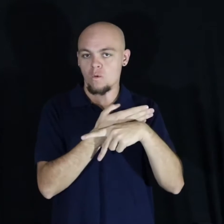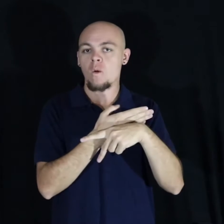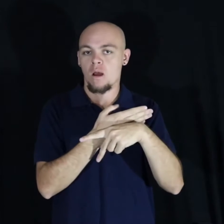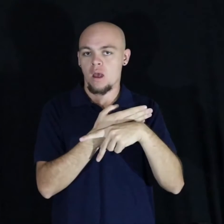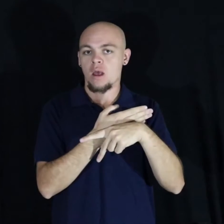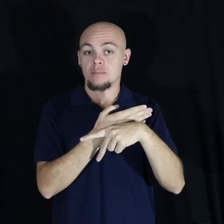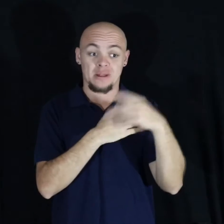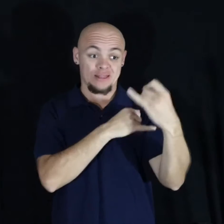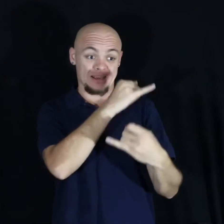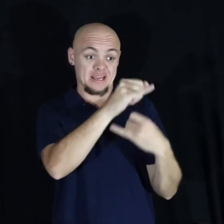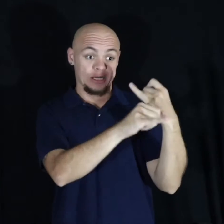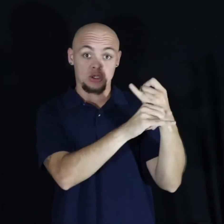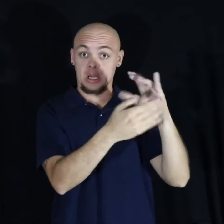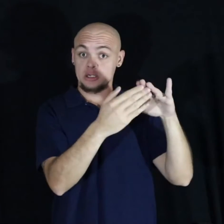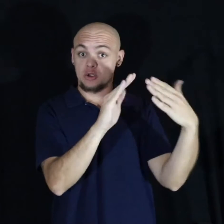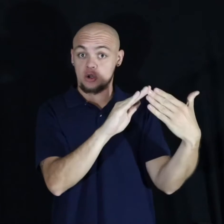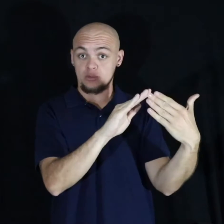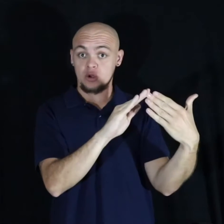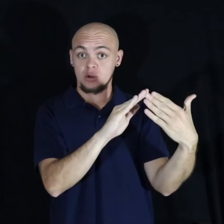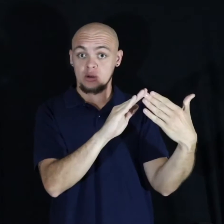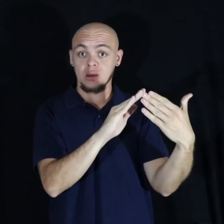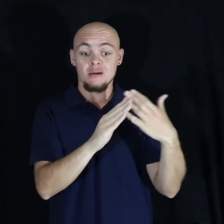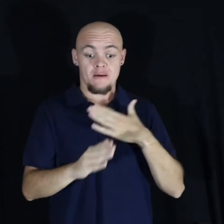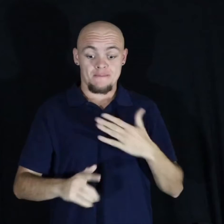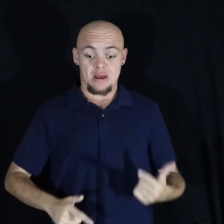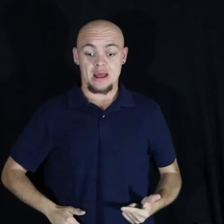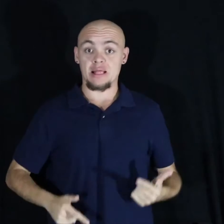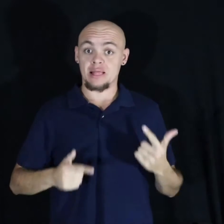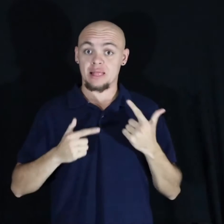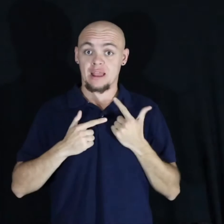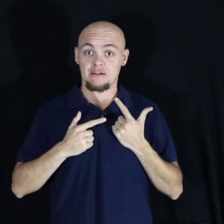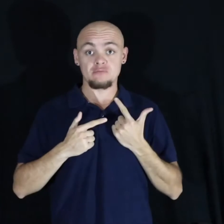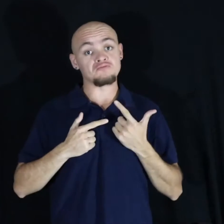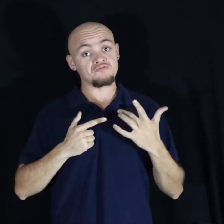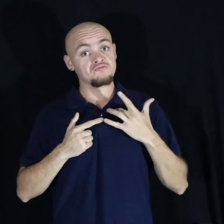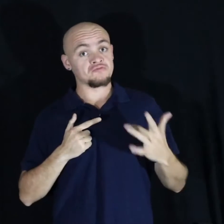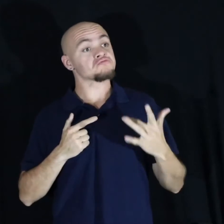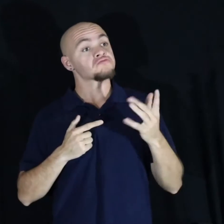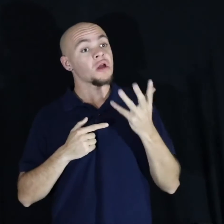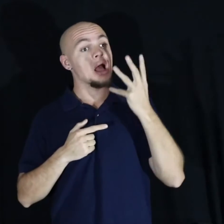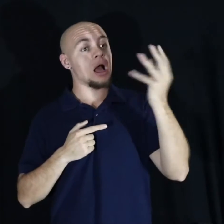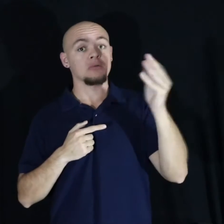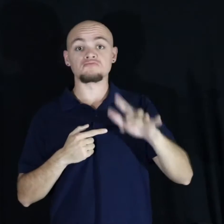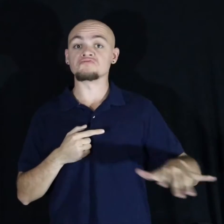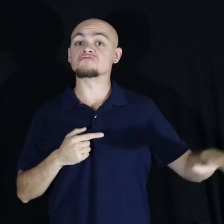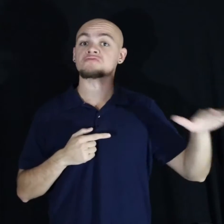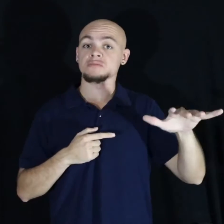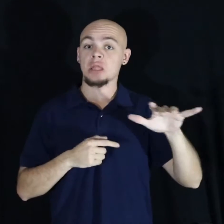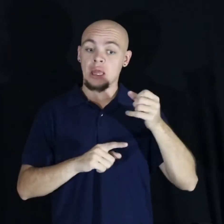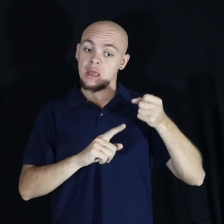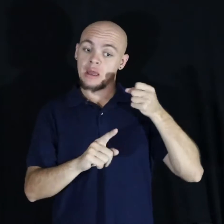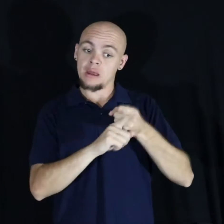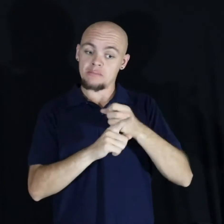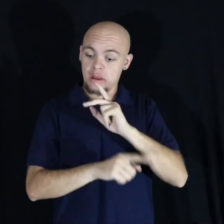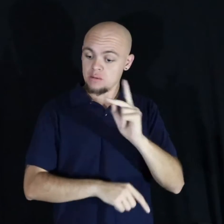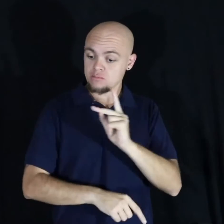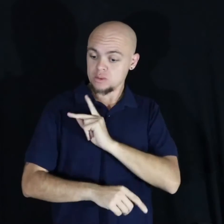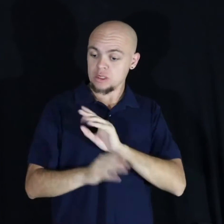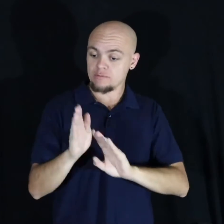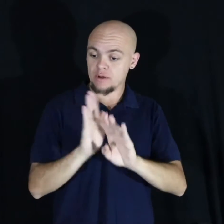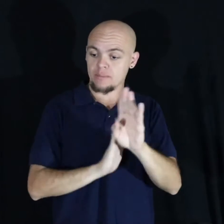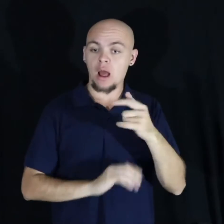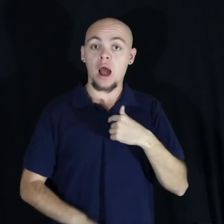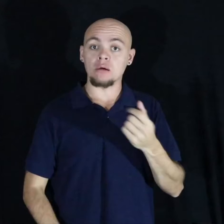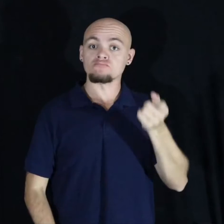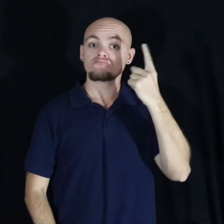international community. Having lived half of my life abroad, I understood the implications that this could have on personal development. So